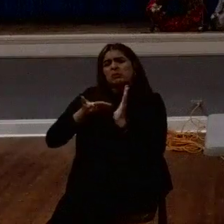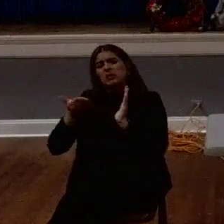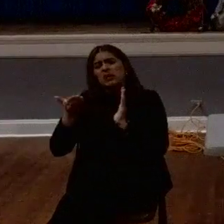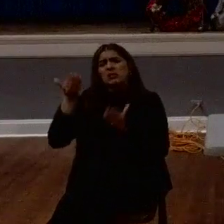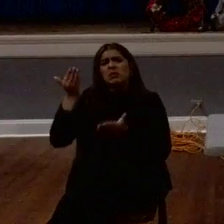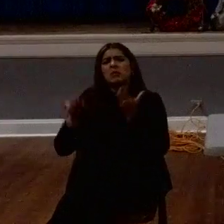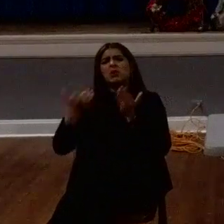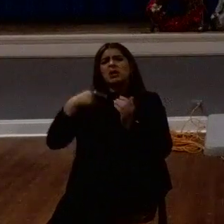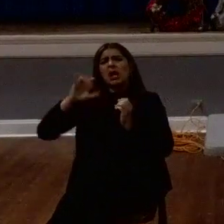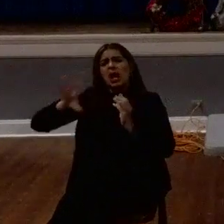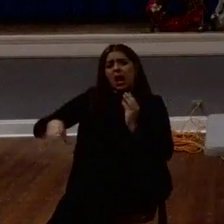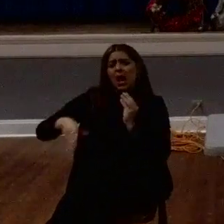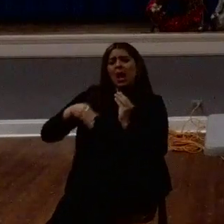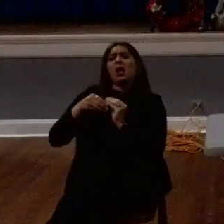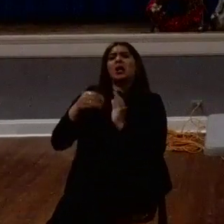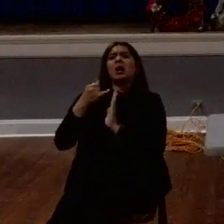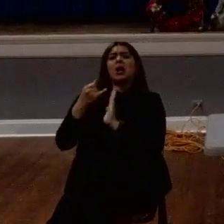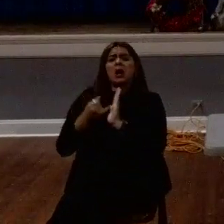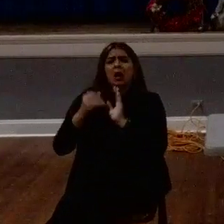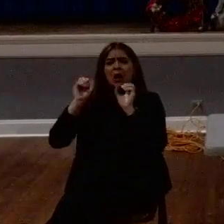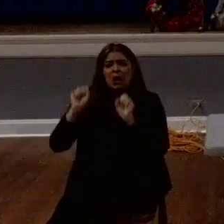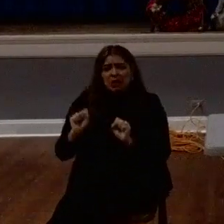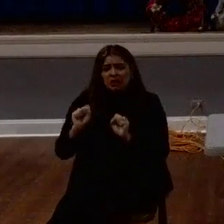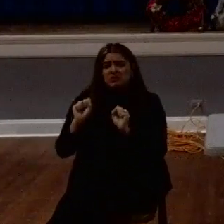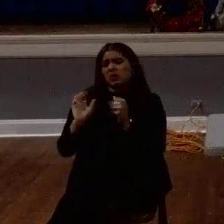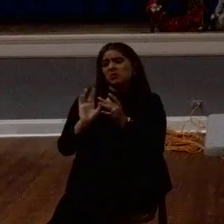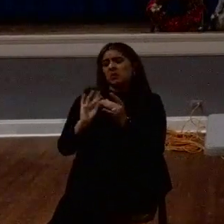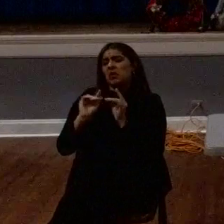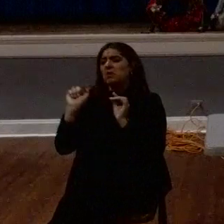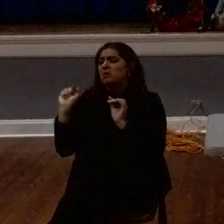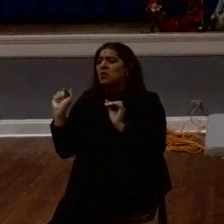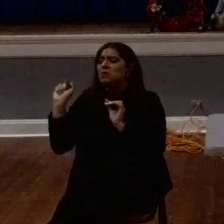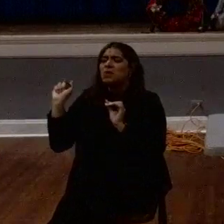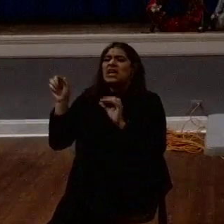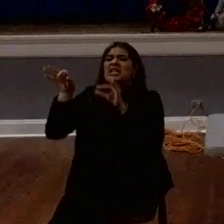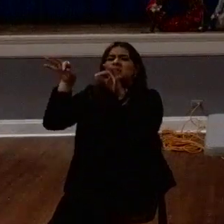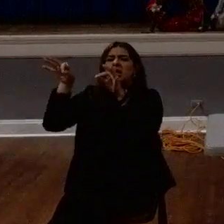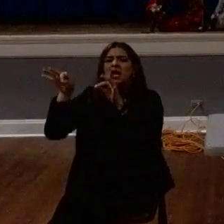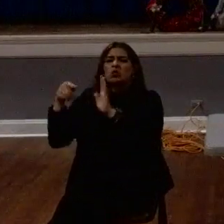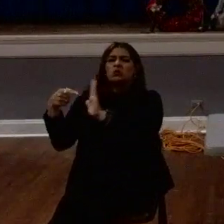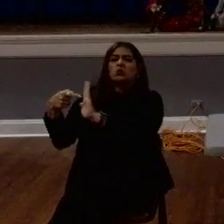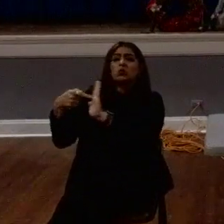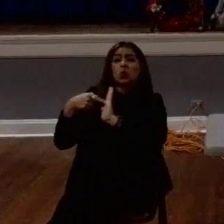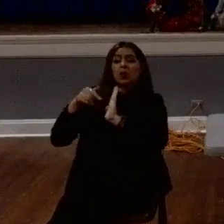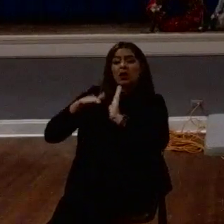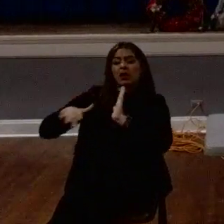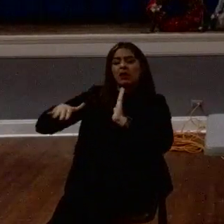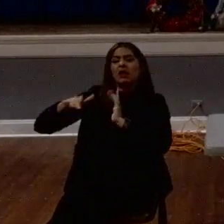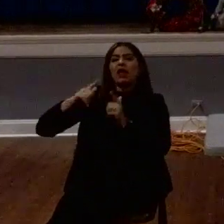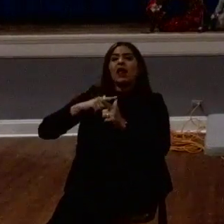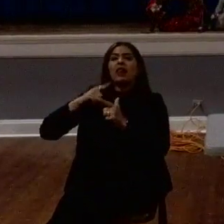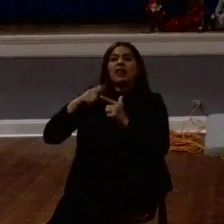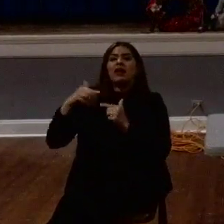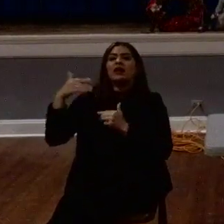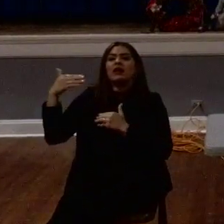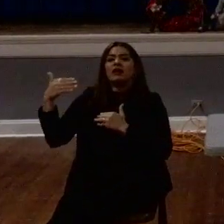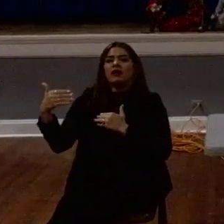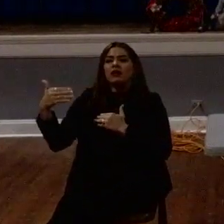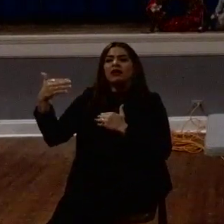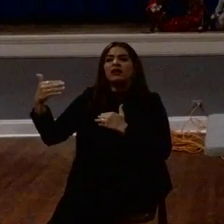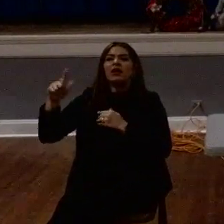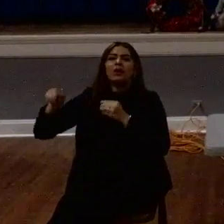maybe some artwork that again sort of talks about that within that green space. But then start to tell the story of